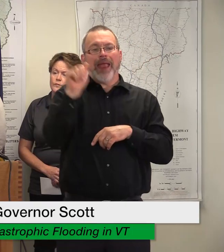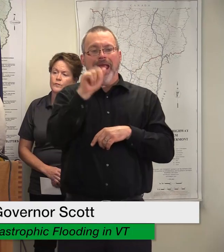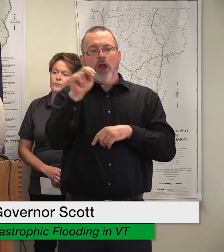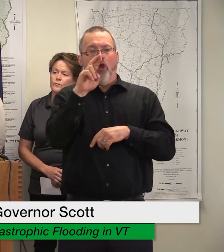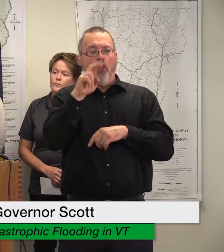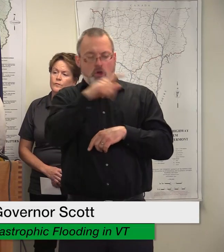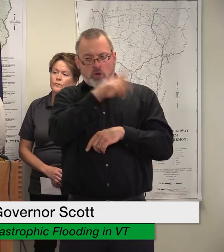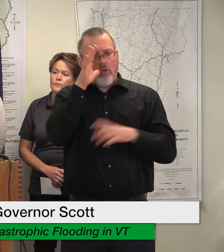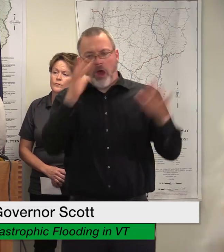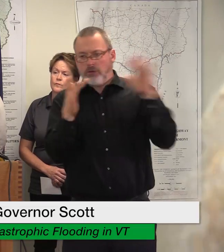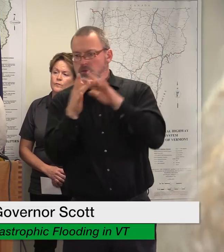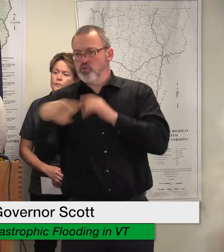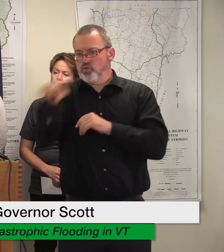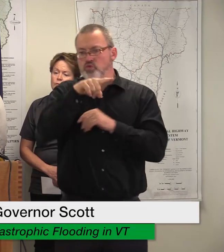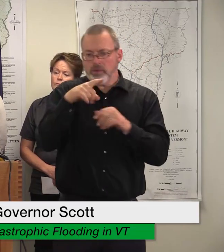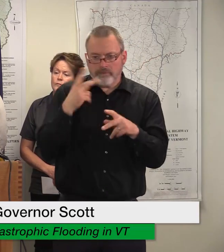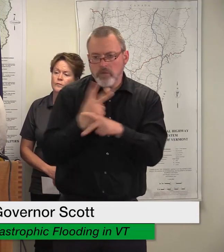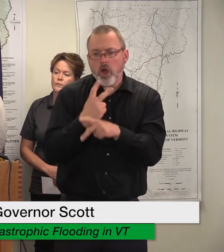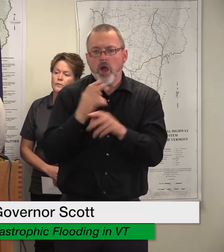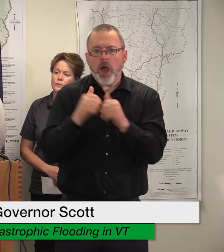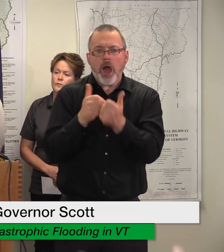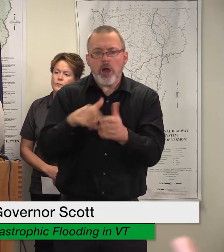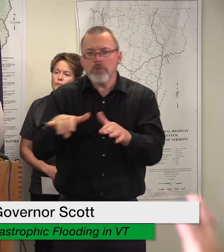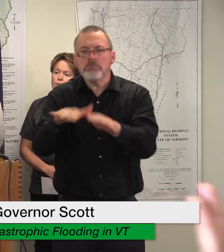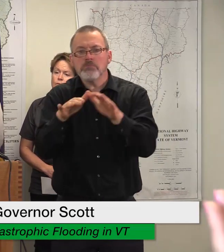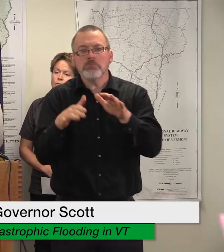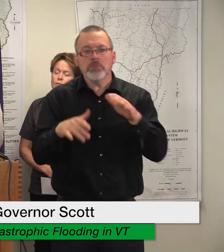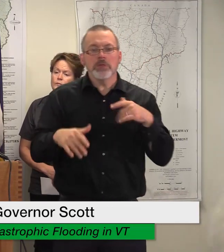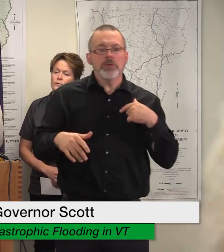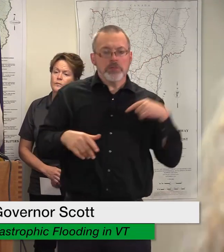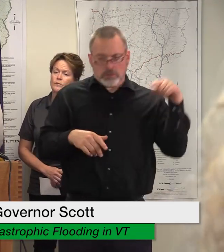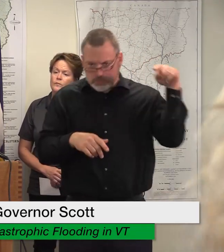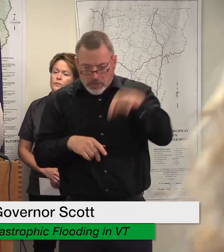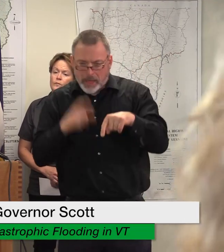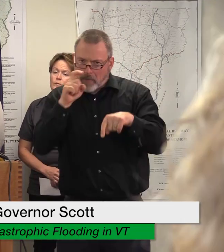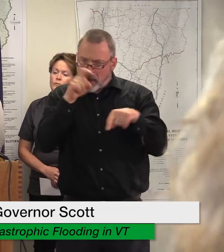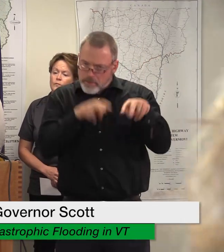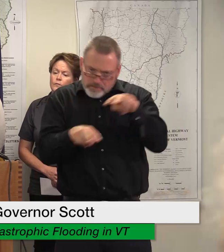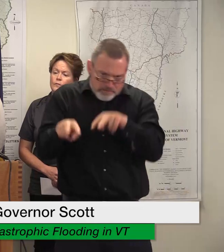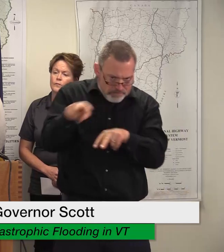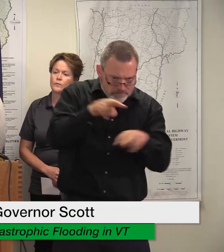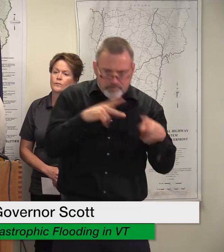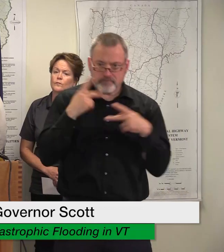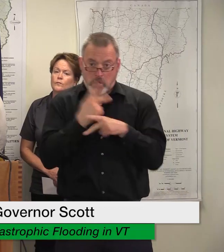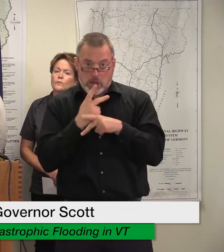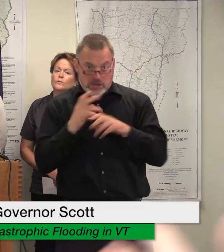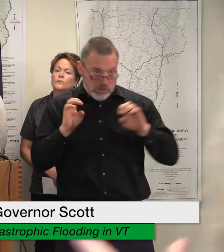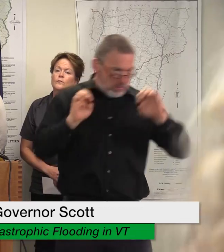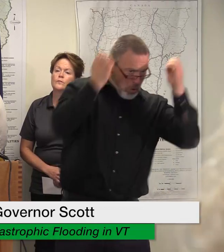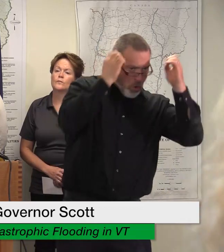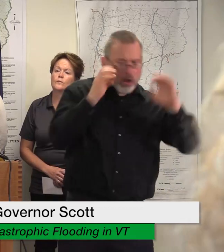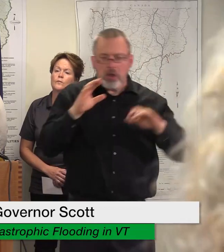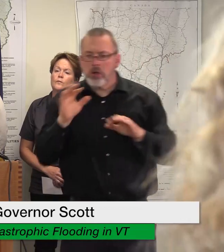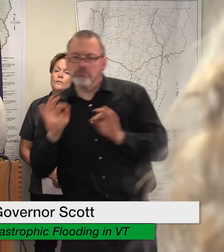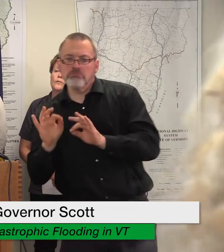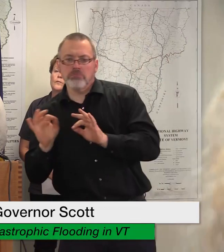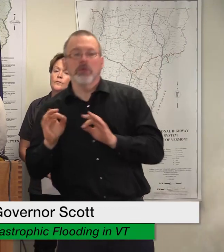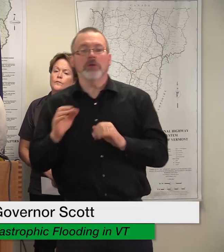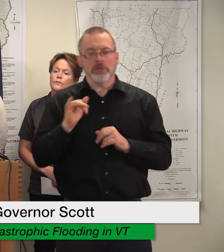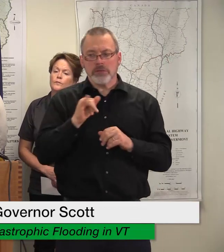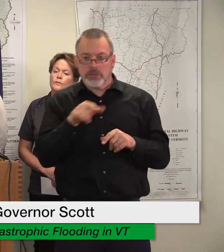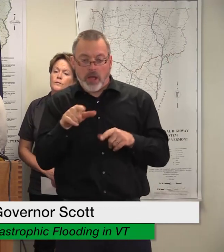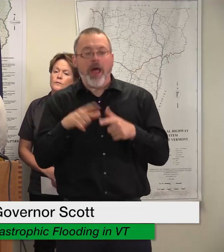schedule a site visit to provide technical assistance and help ensure that the work to solve one problem does not further destabilize the river